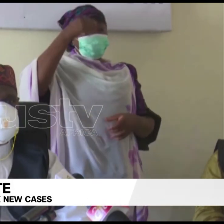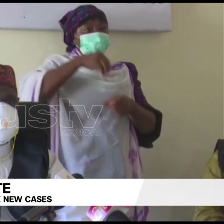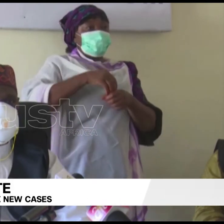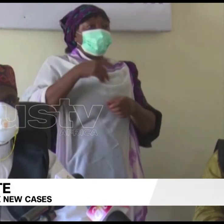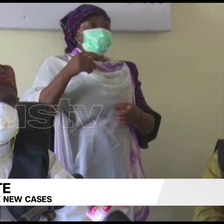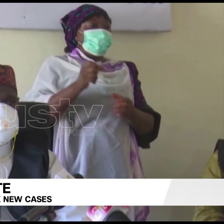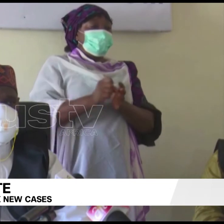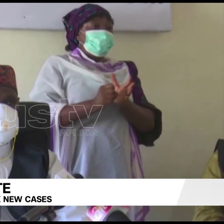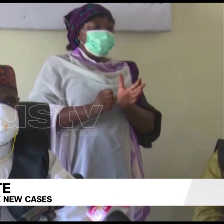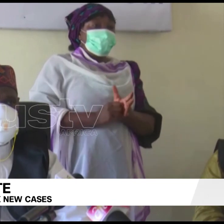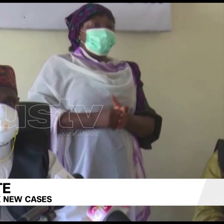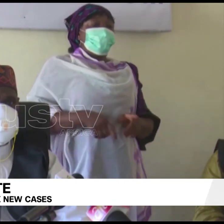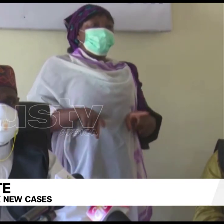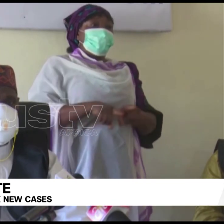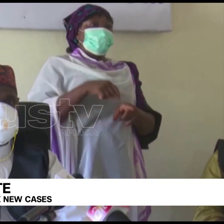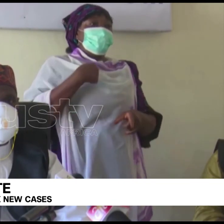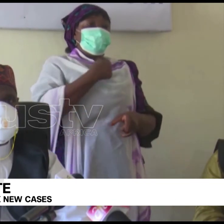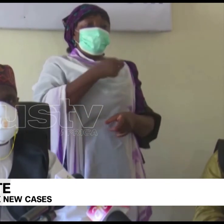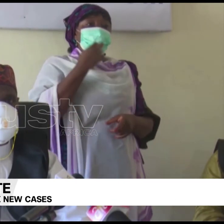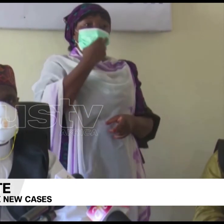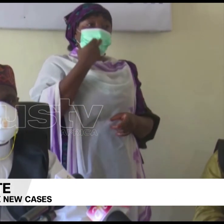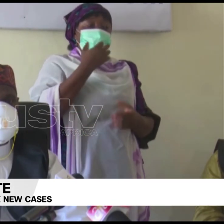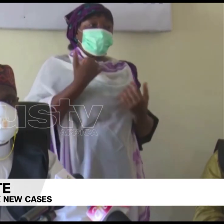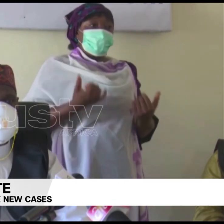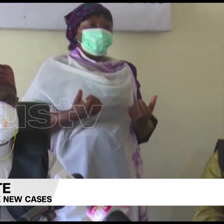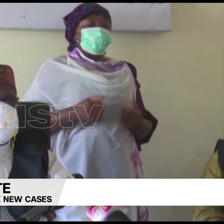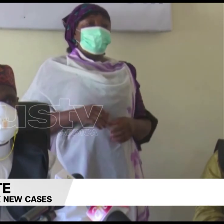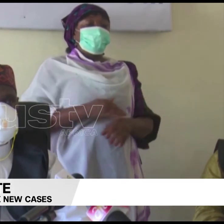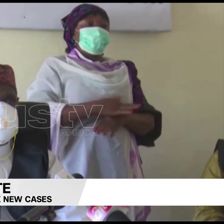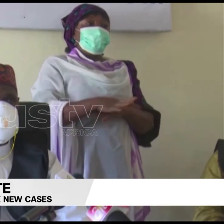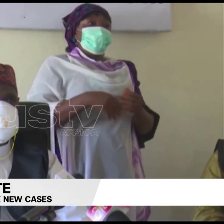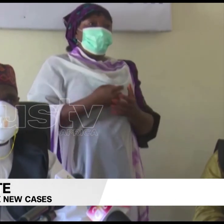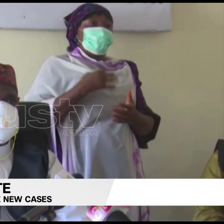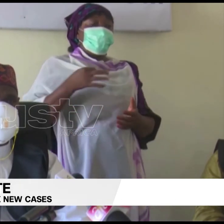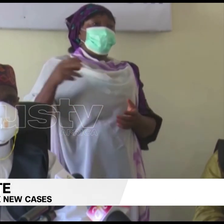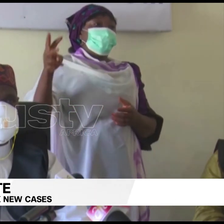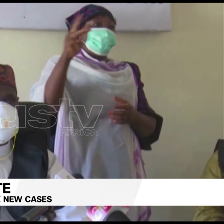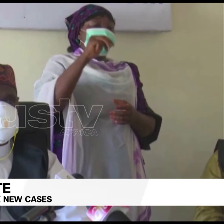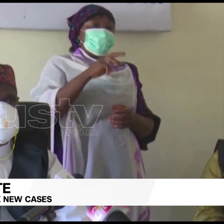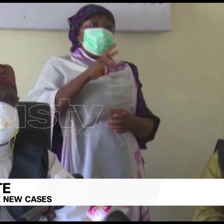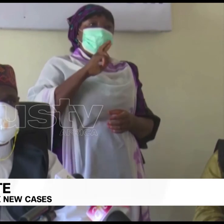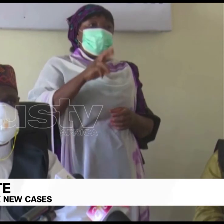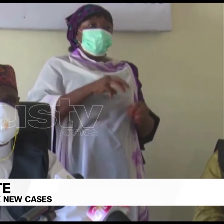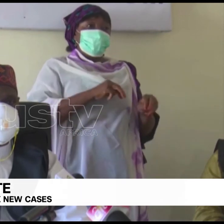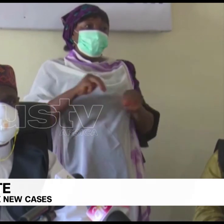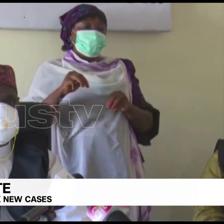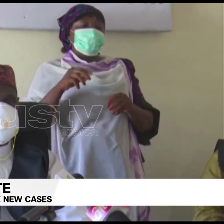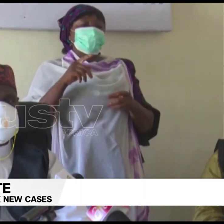As we speak now, all the patients are being moved to the treatment